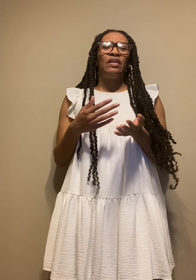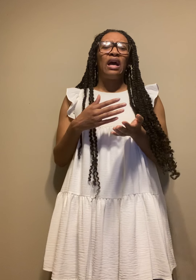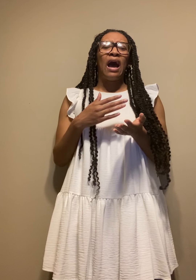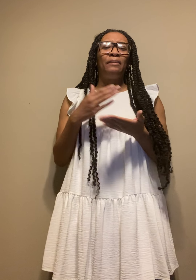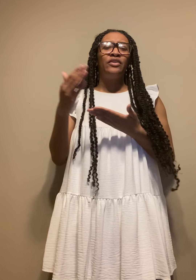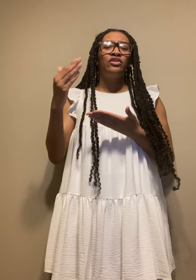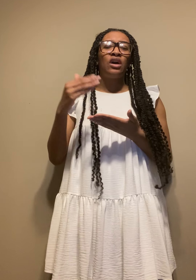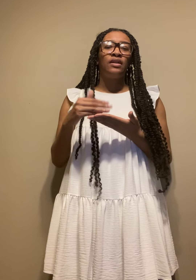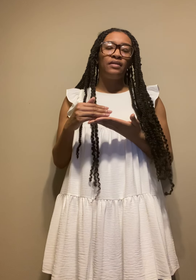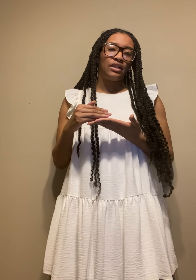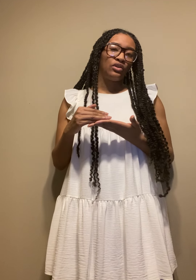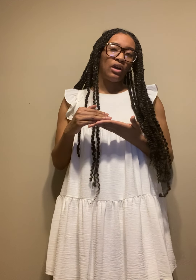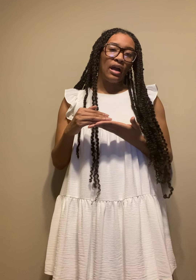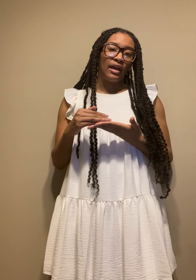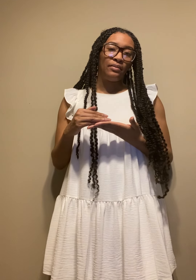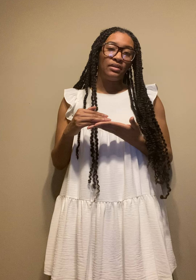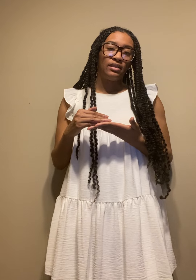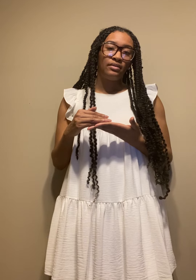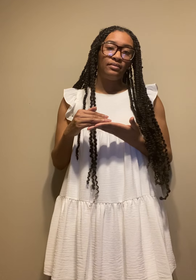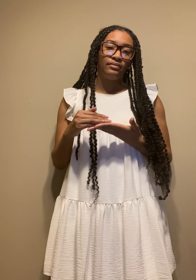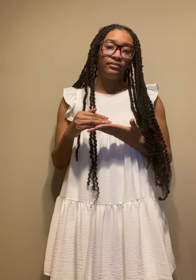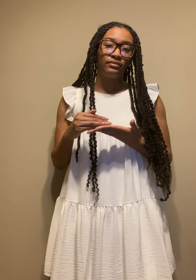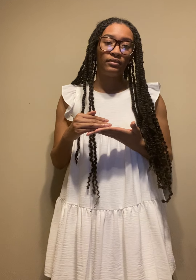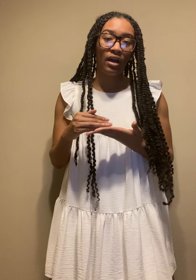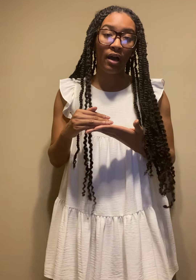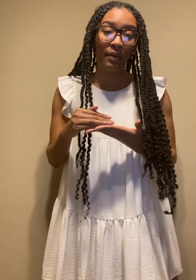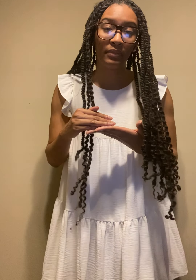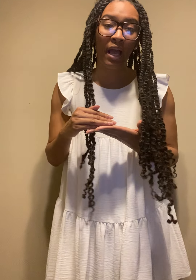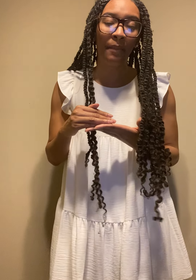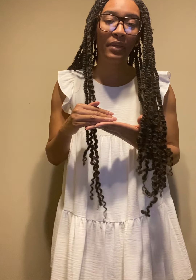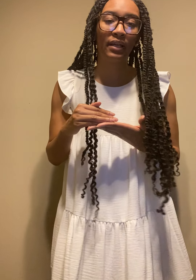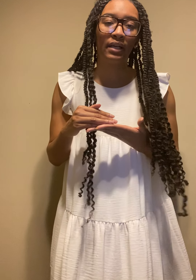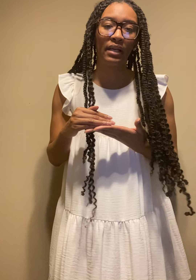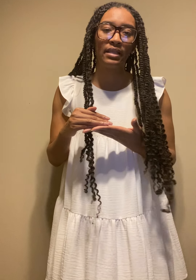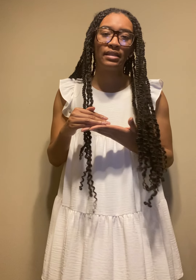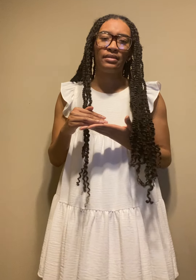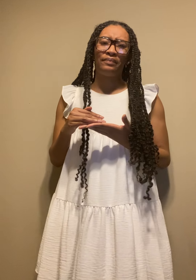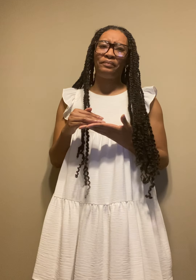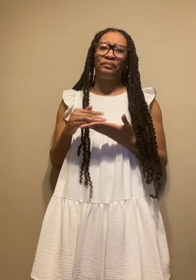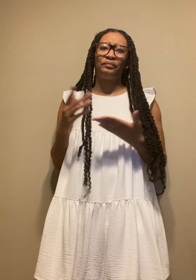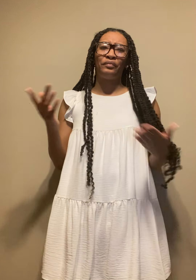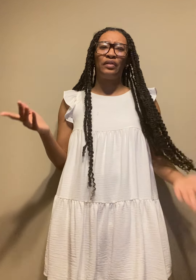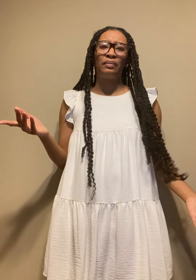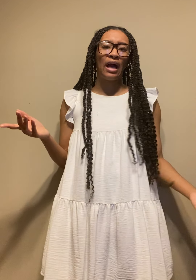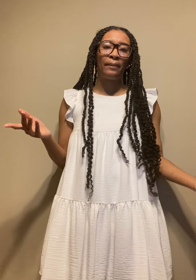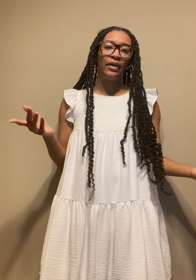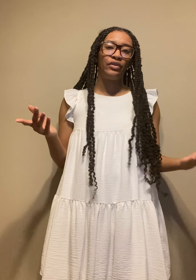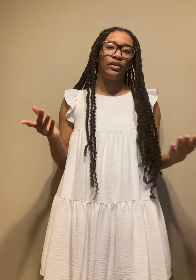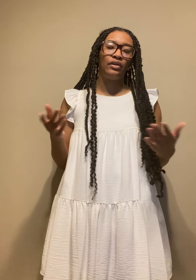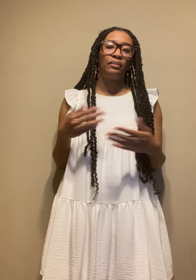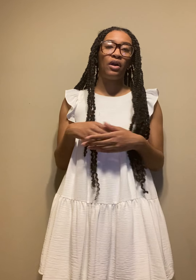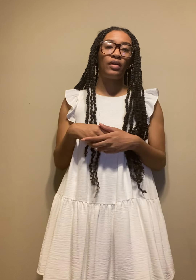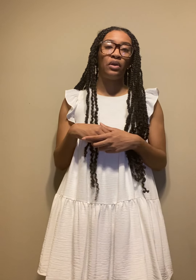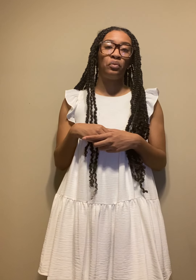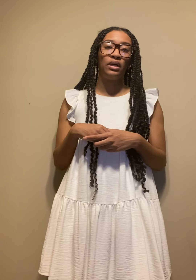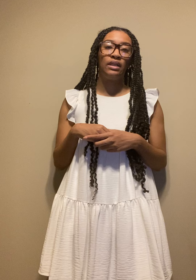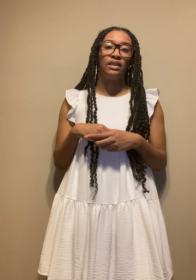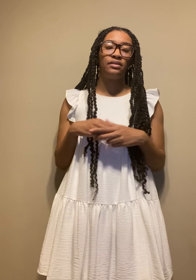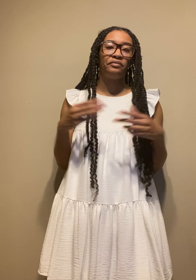I mention all of these crimes not because the Black Panther Party was full